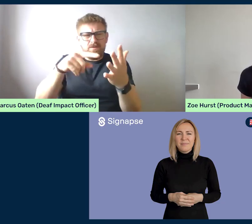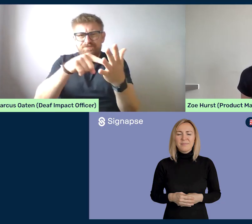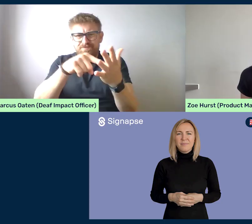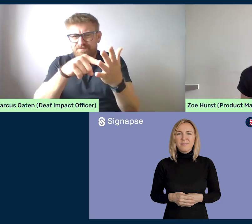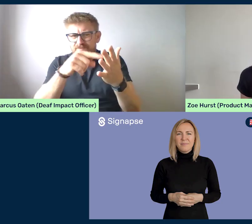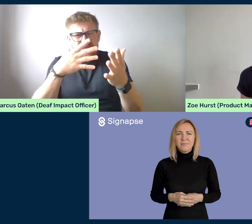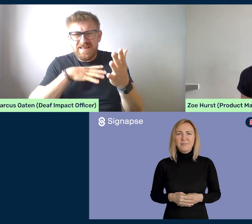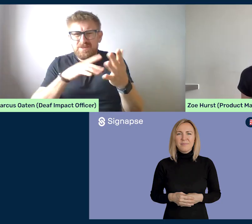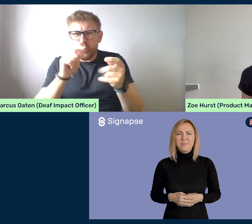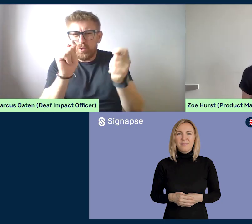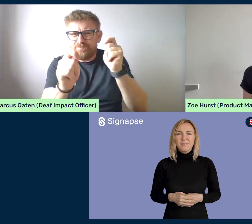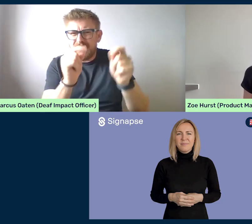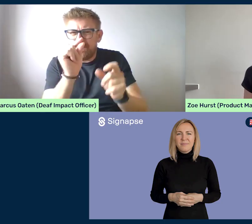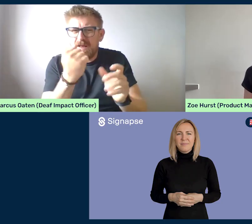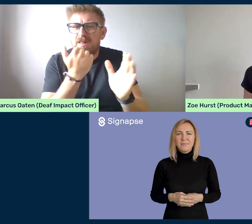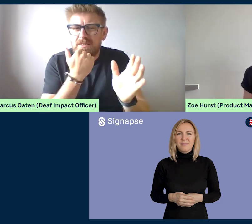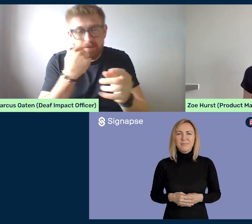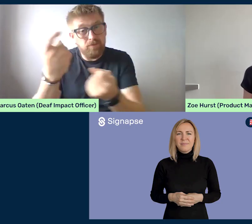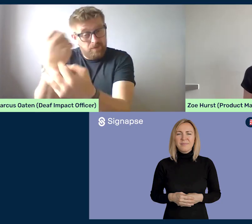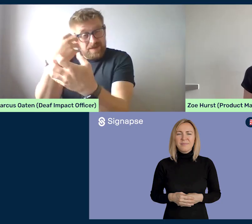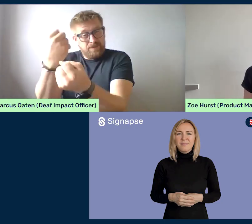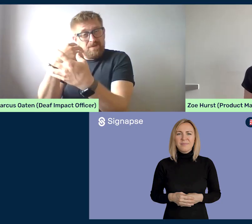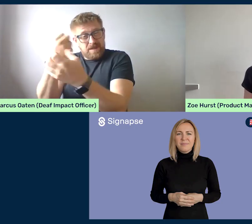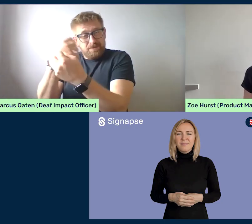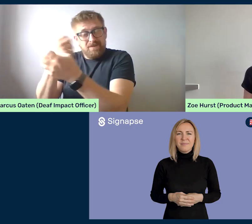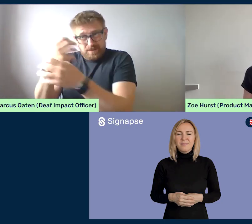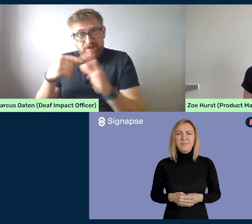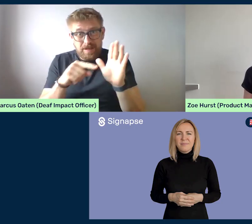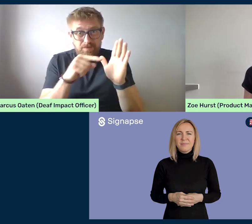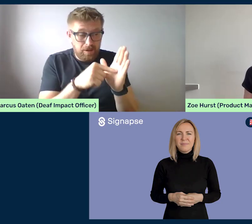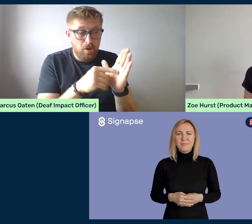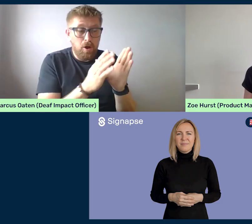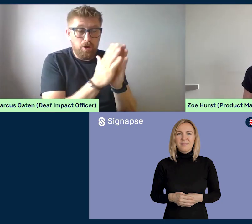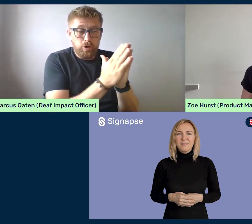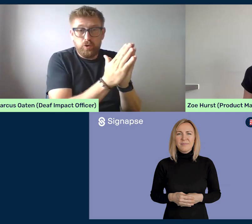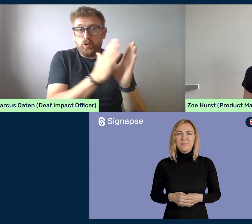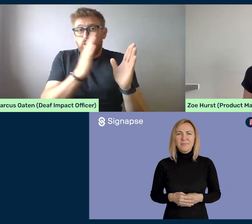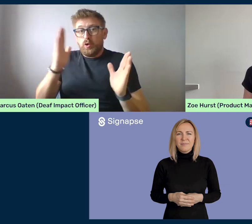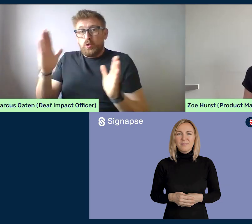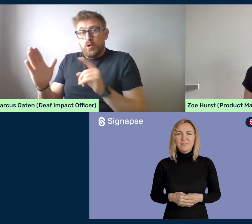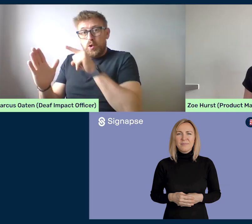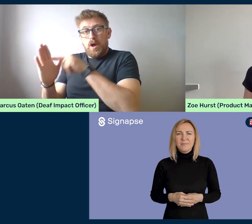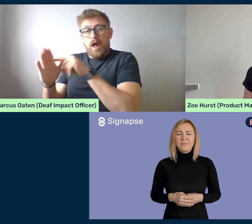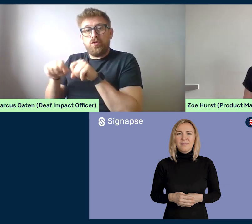moving, how the Mm, hands were moving. Um, we took on board all of that